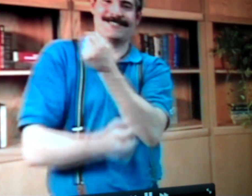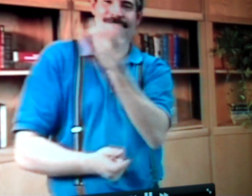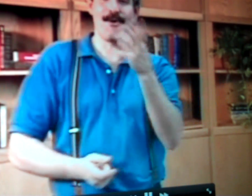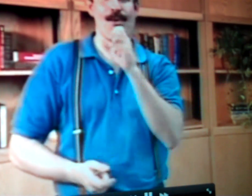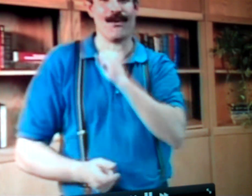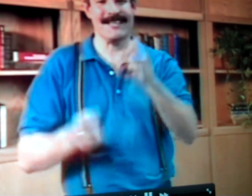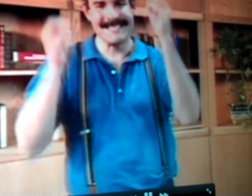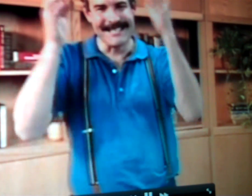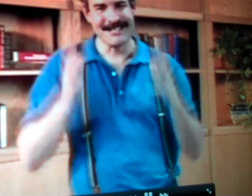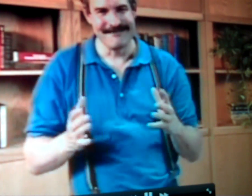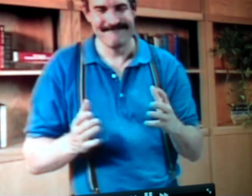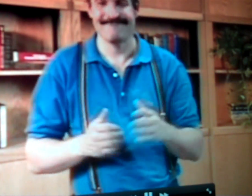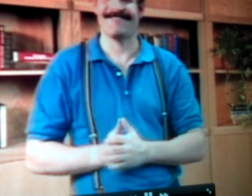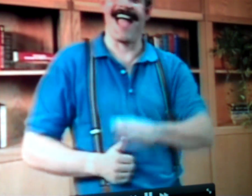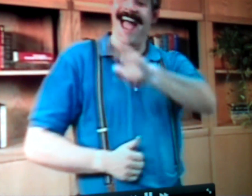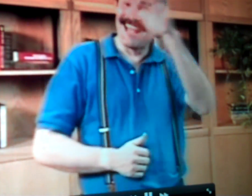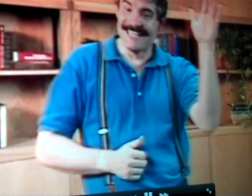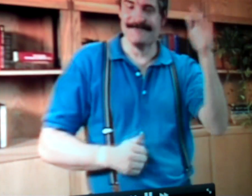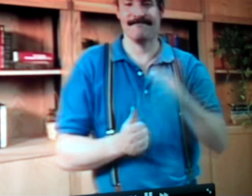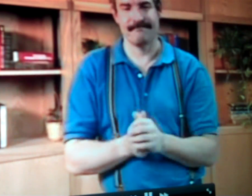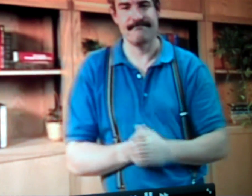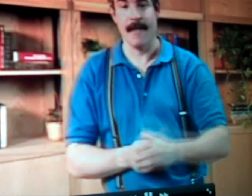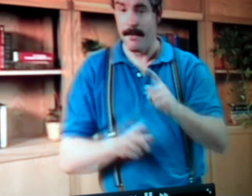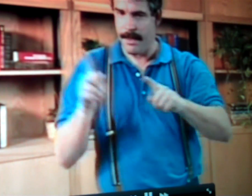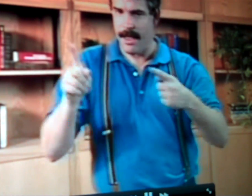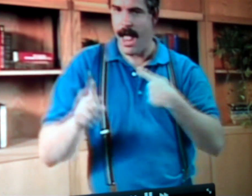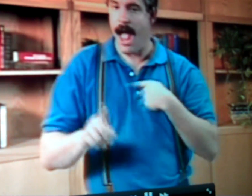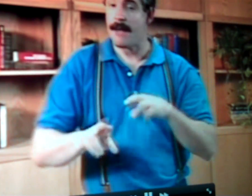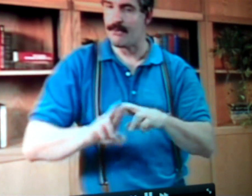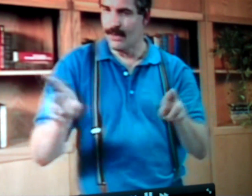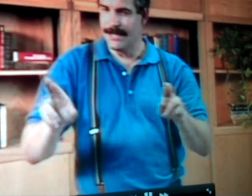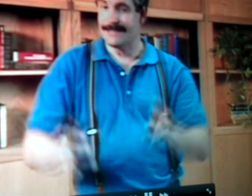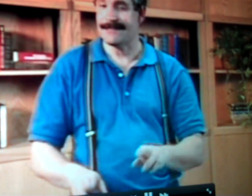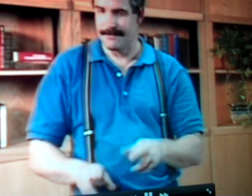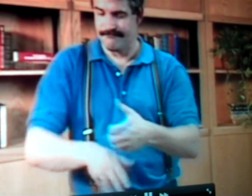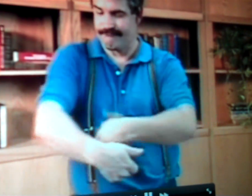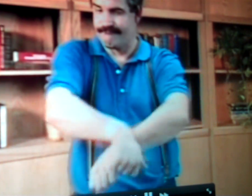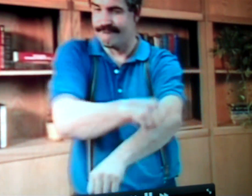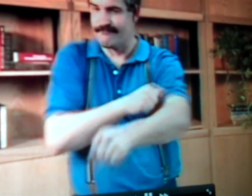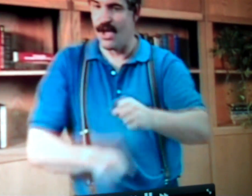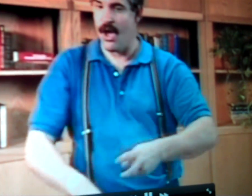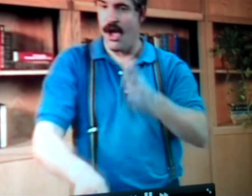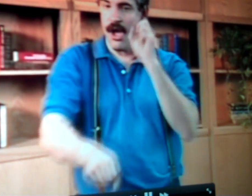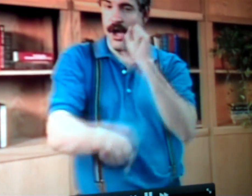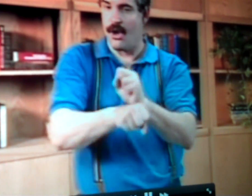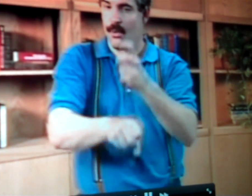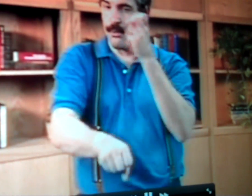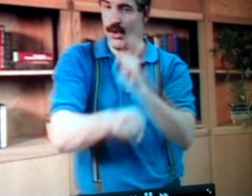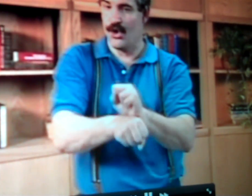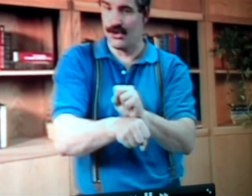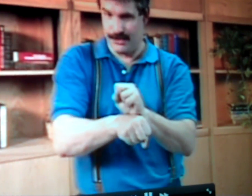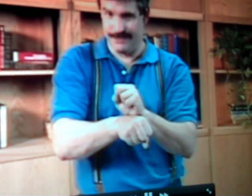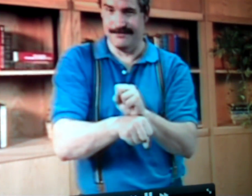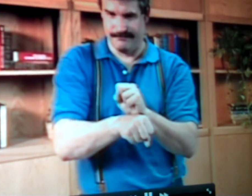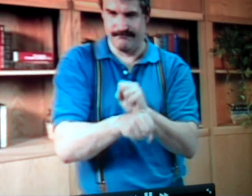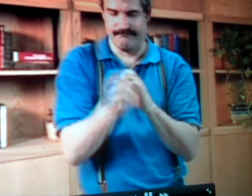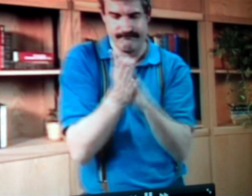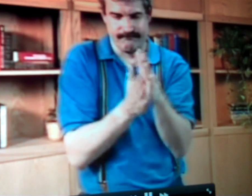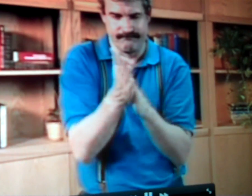I felt really good. All the other teachers were hearing, and so, but I rolled up my sleeves and was ready to